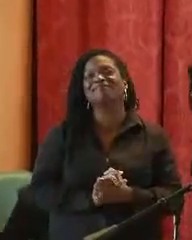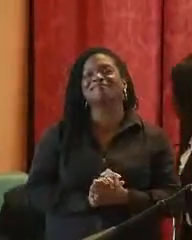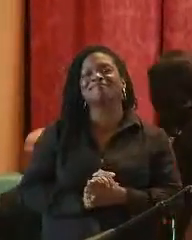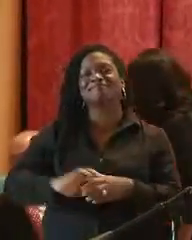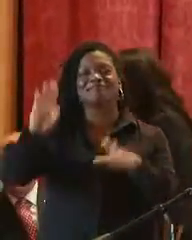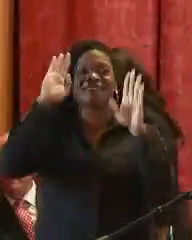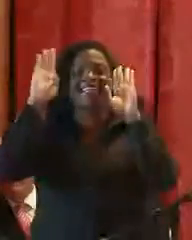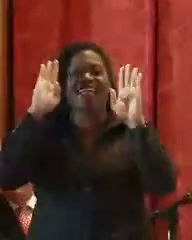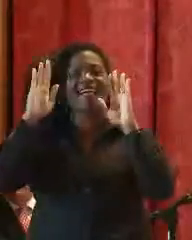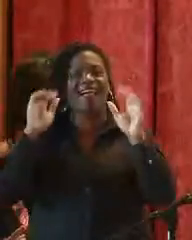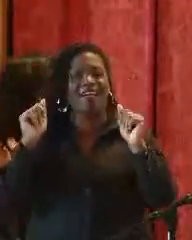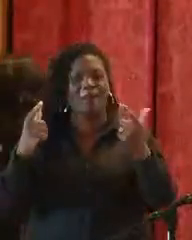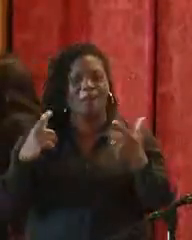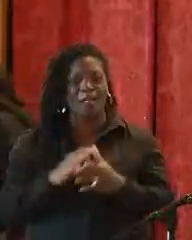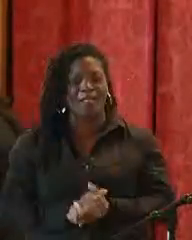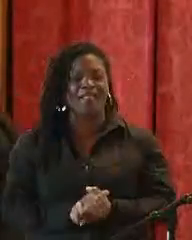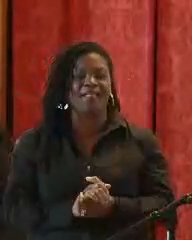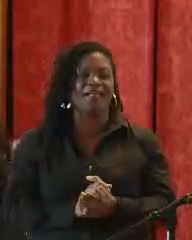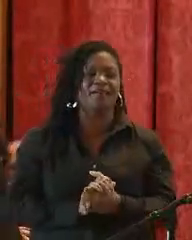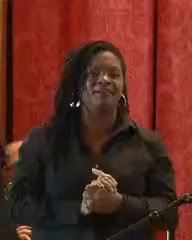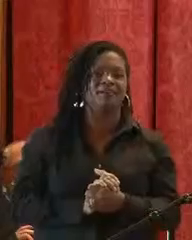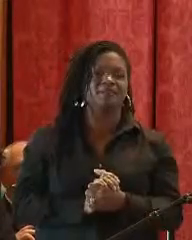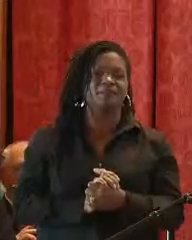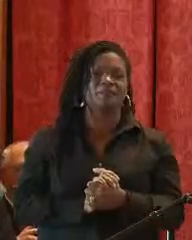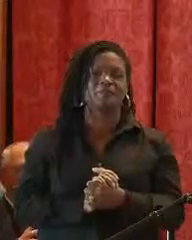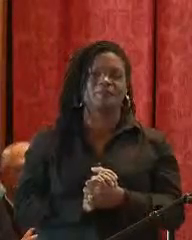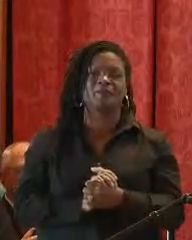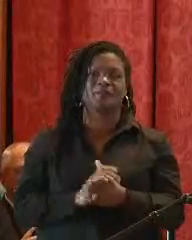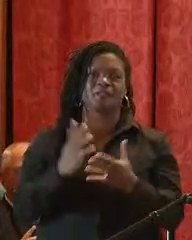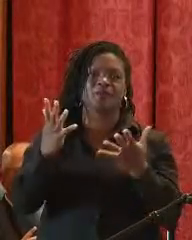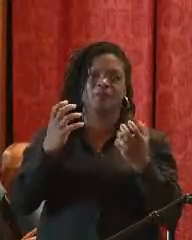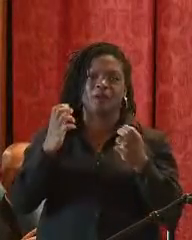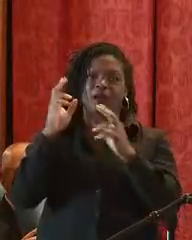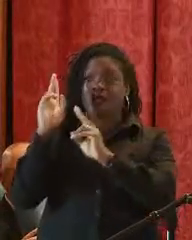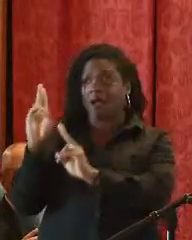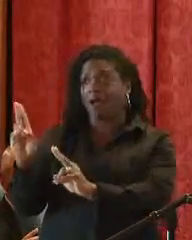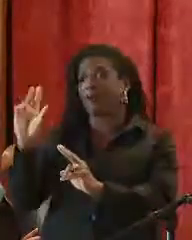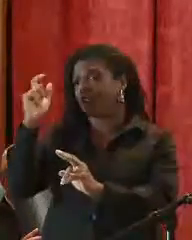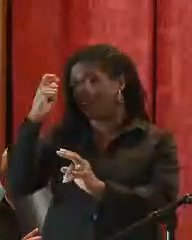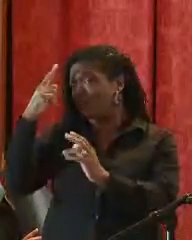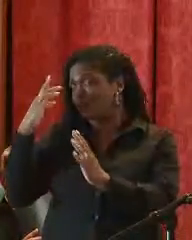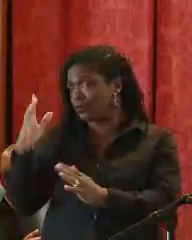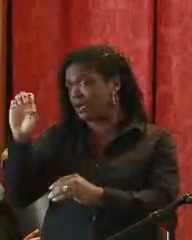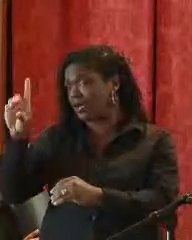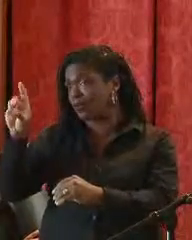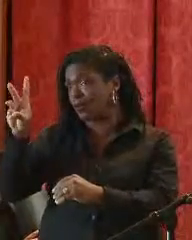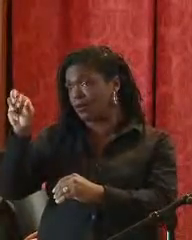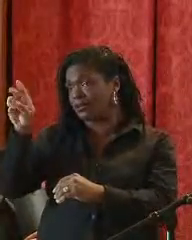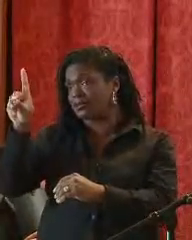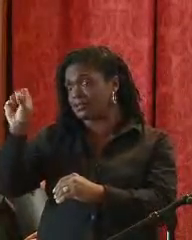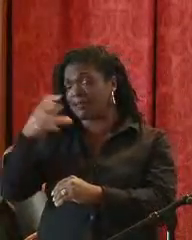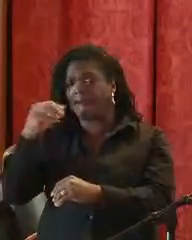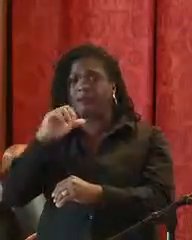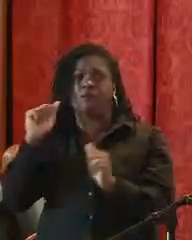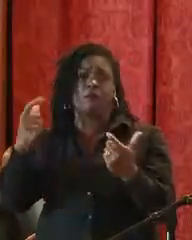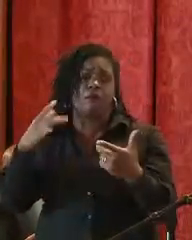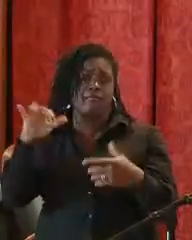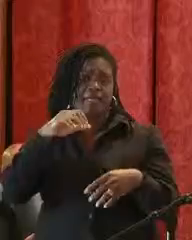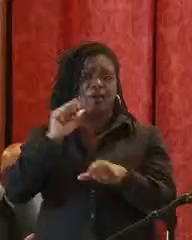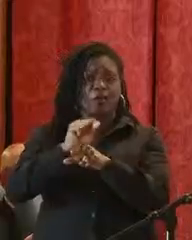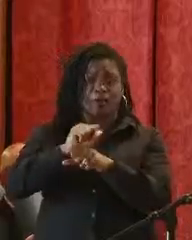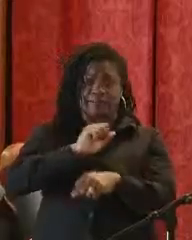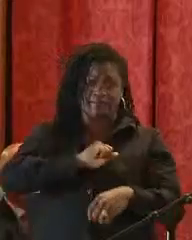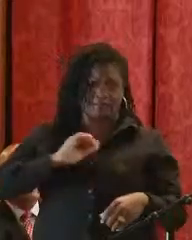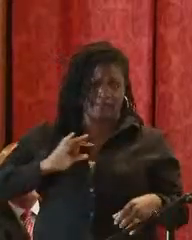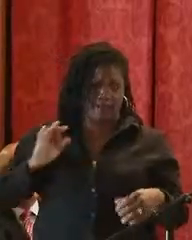Hello, everyone. I would like to give honor to Governor Edwards and all the state's officials. I want to give thanks to Ms.